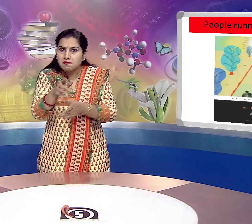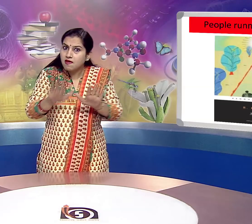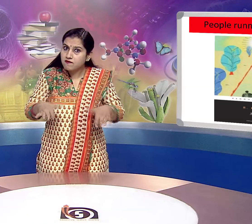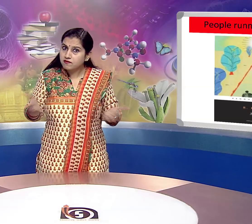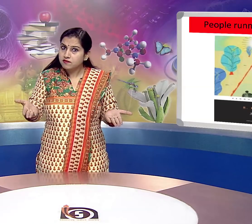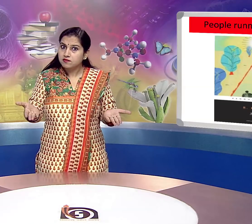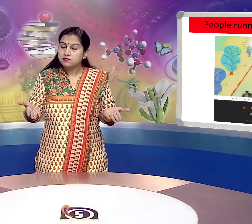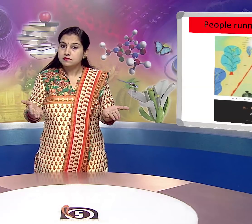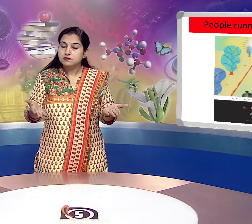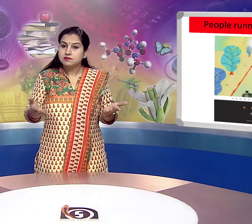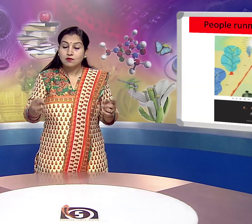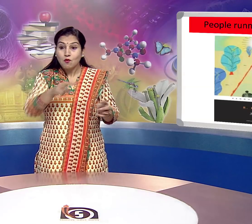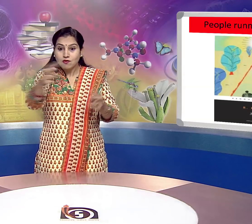at the sight of a tiger.